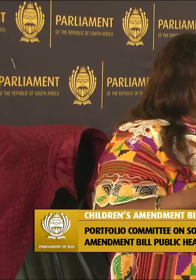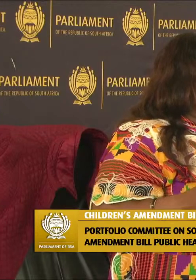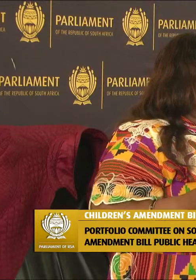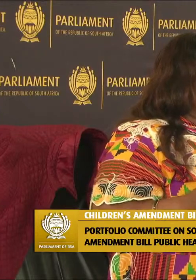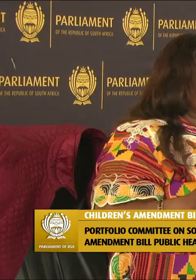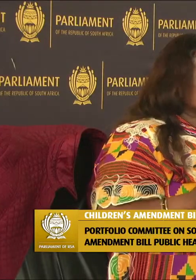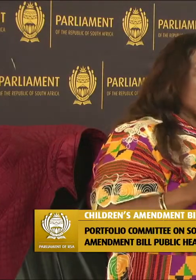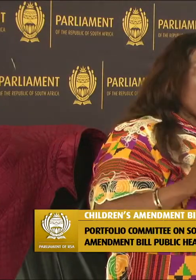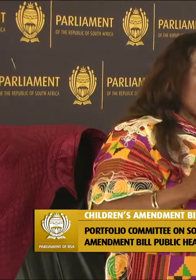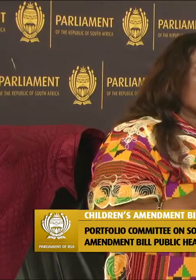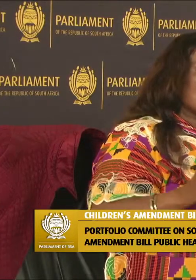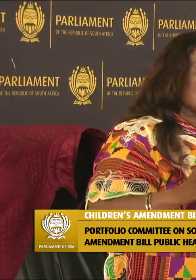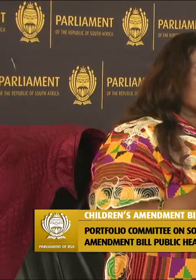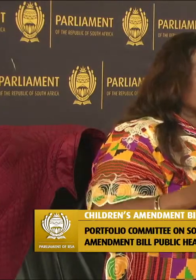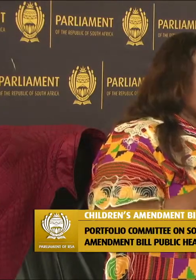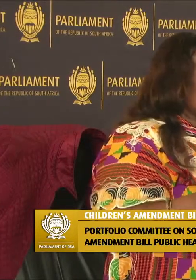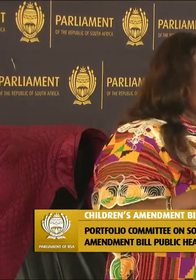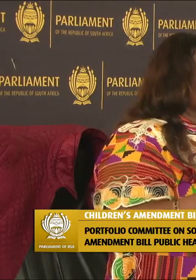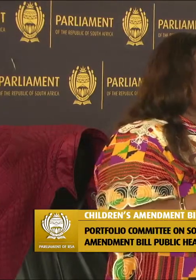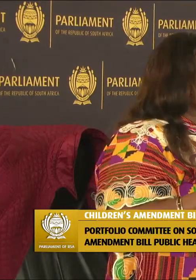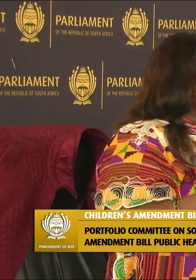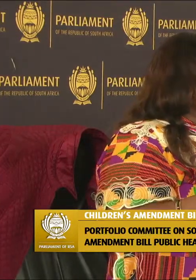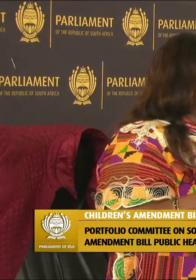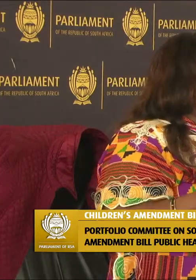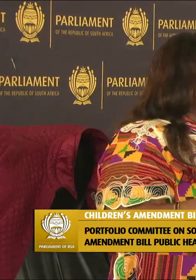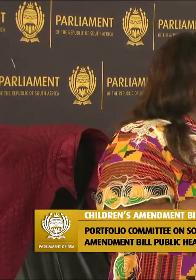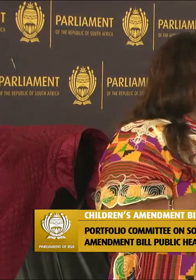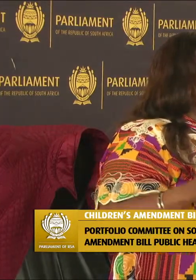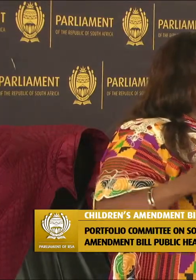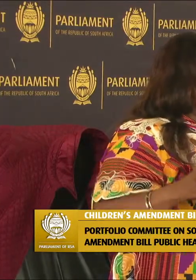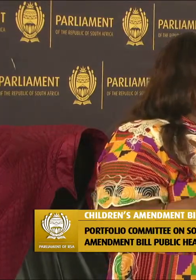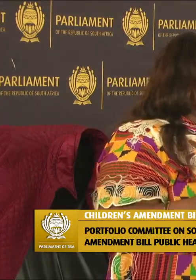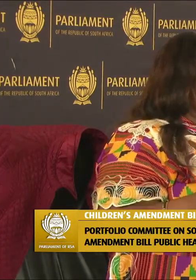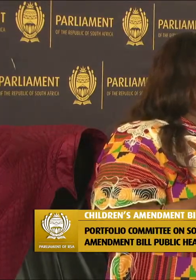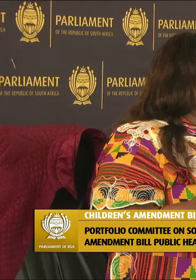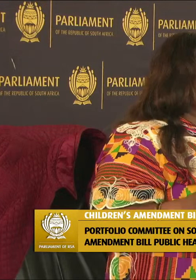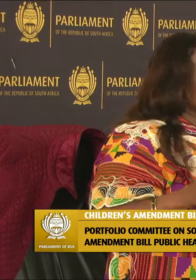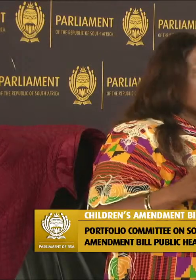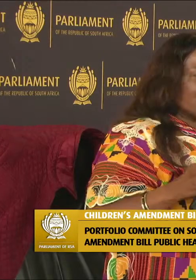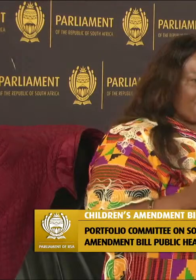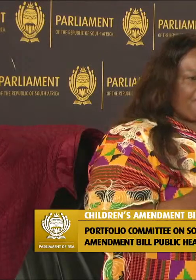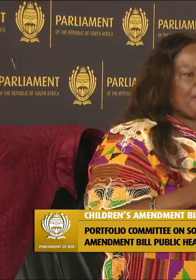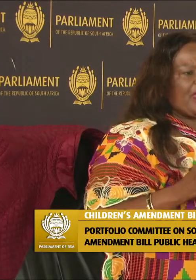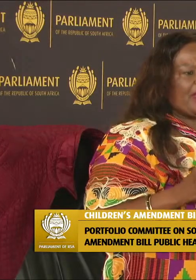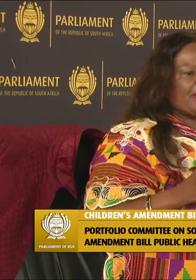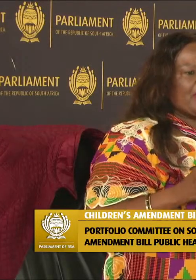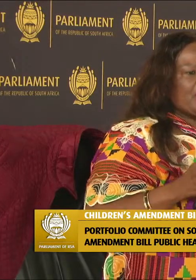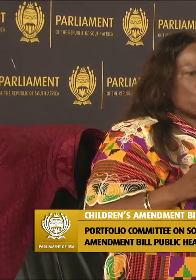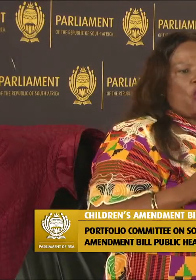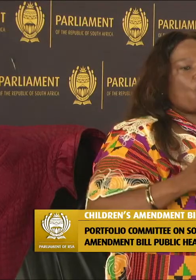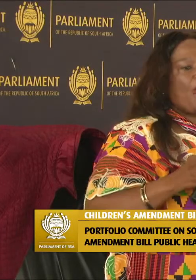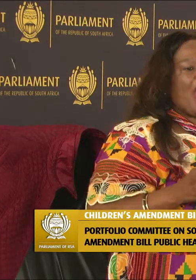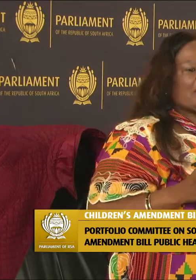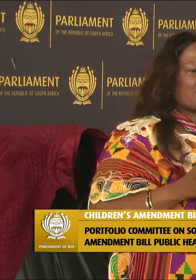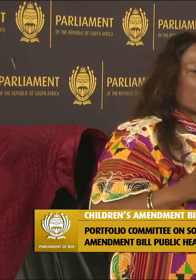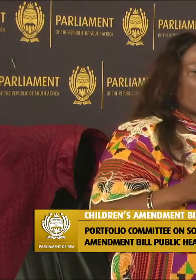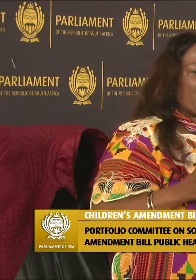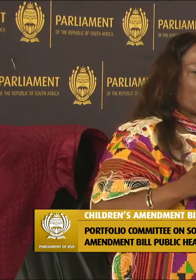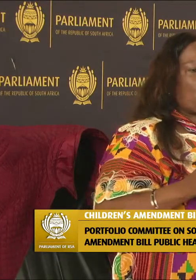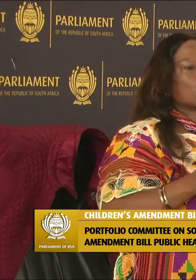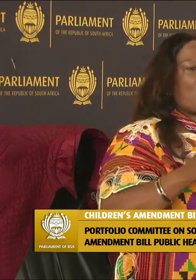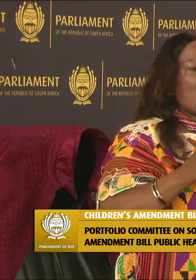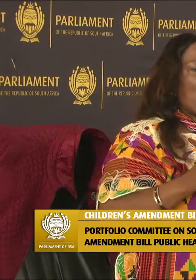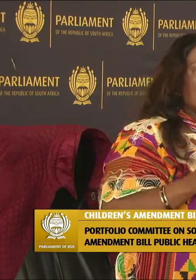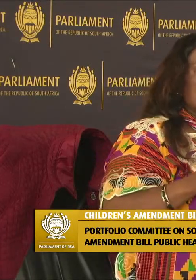kwi-outside environment ayokudla i-Christmas, big days nefamily nokuba ayiseyo